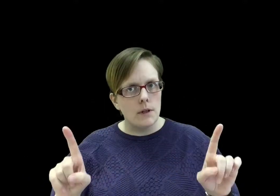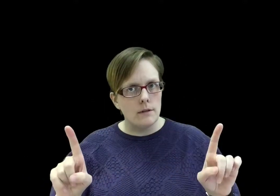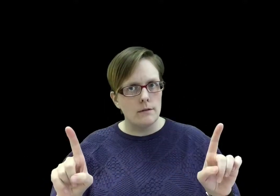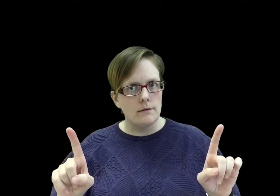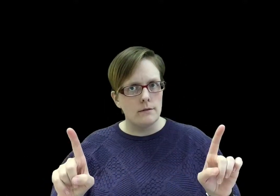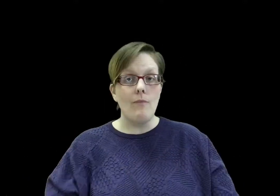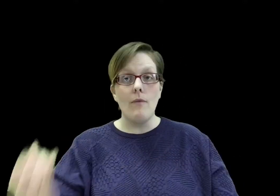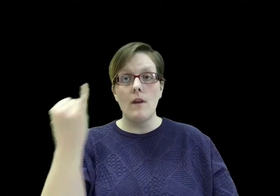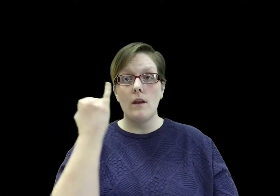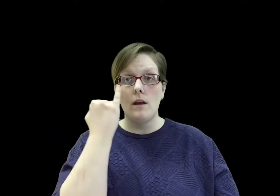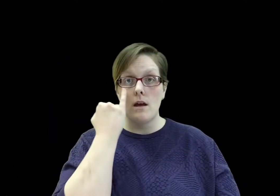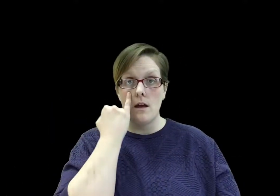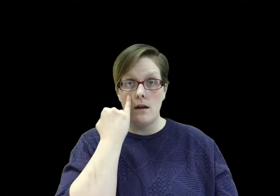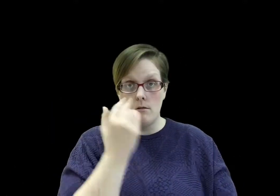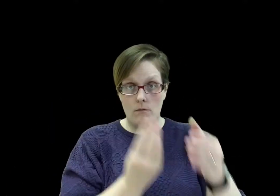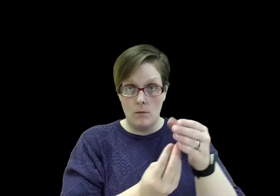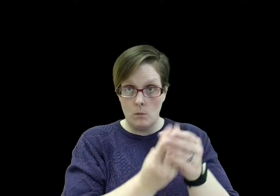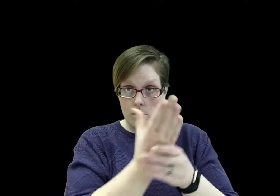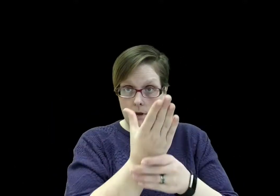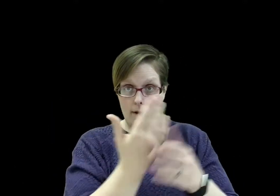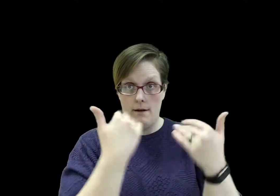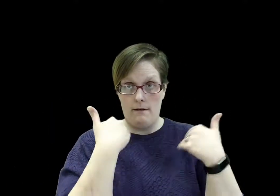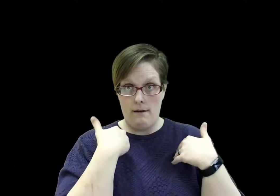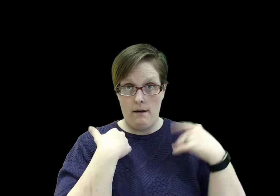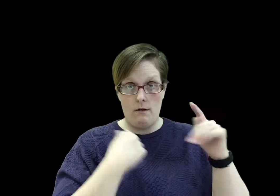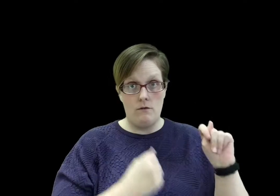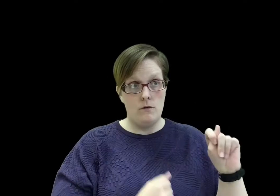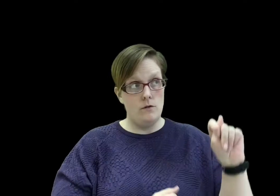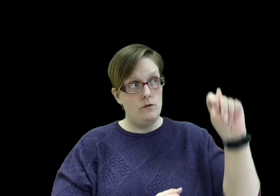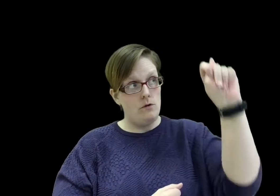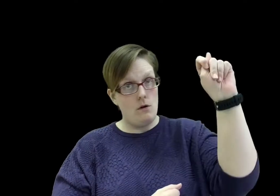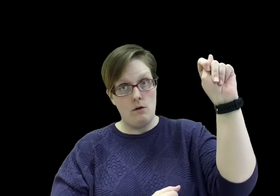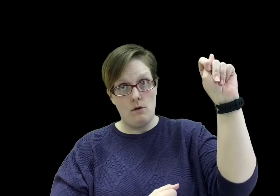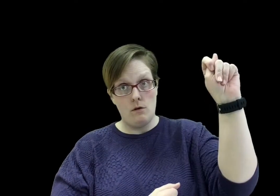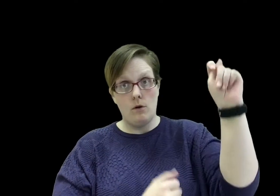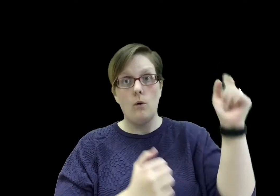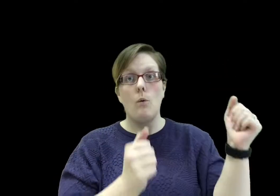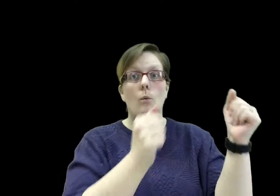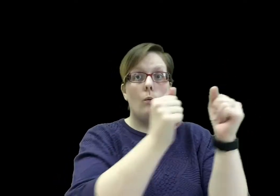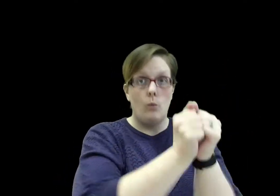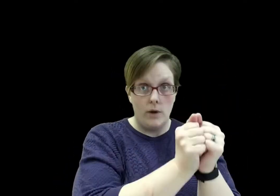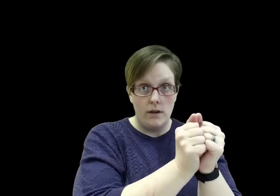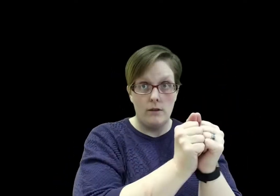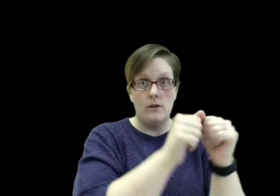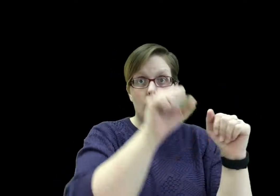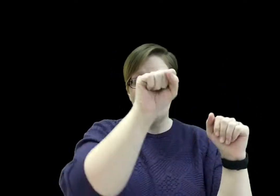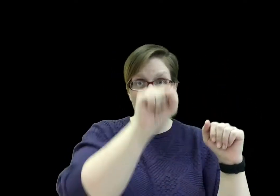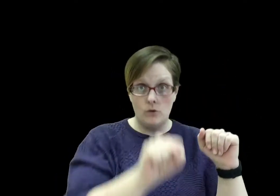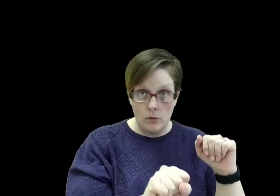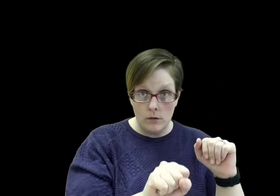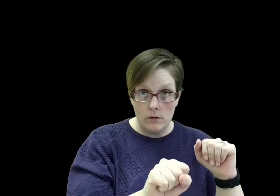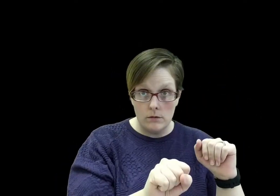But let's suppose you cross-pollinate a tall with a